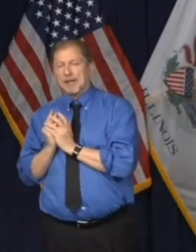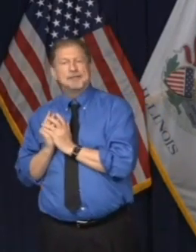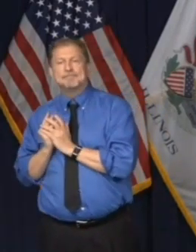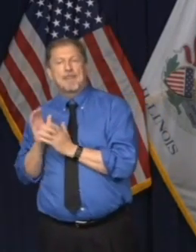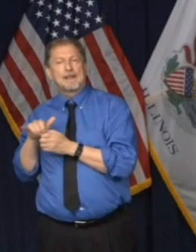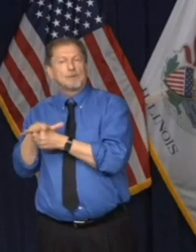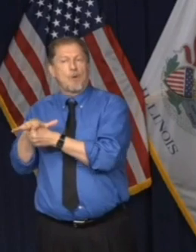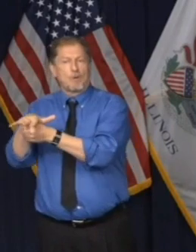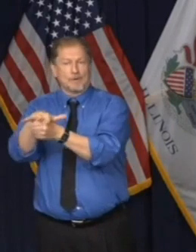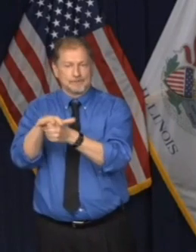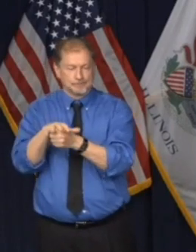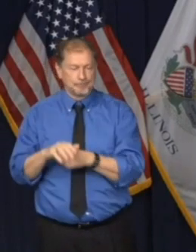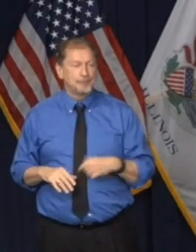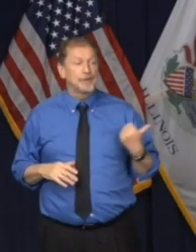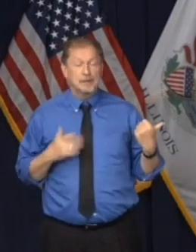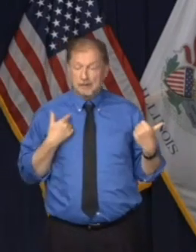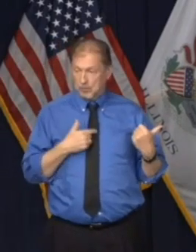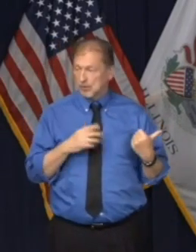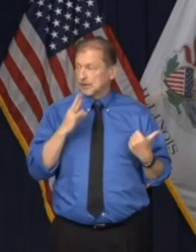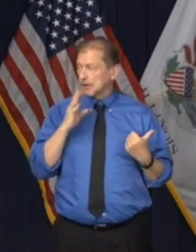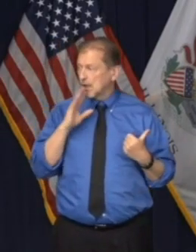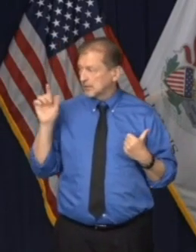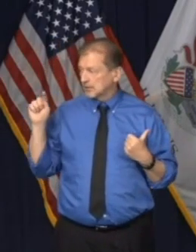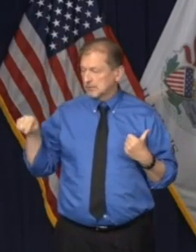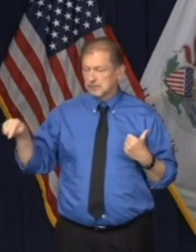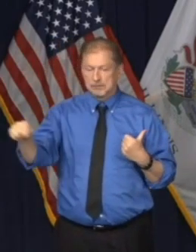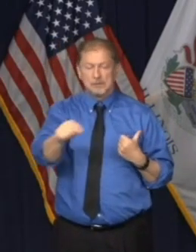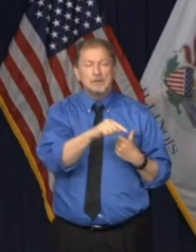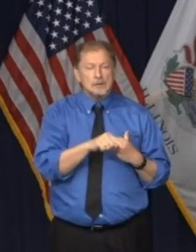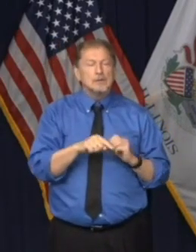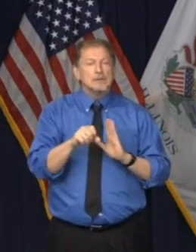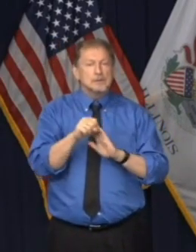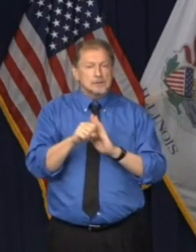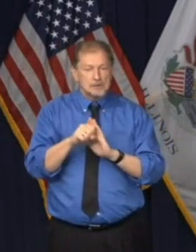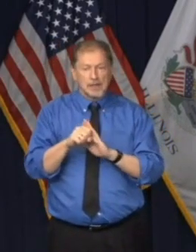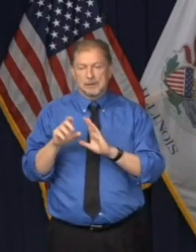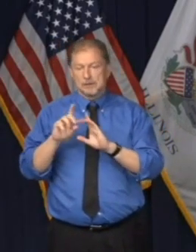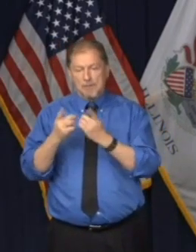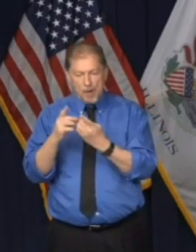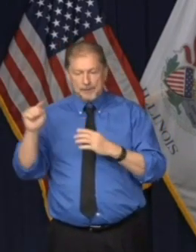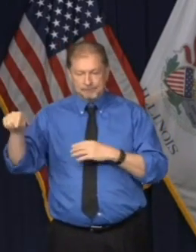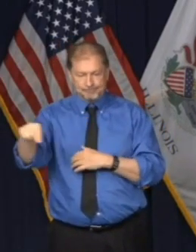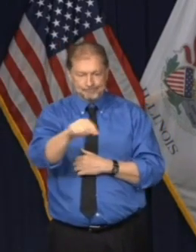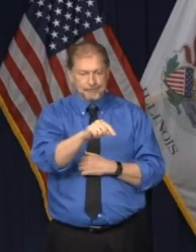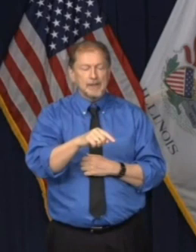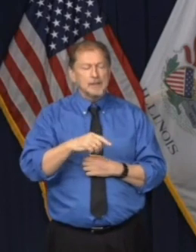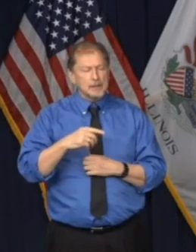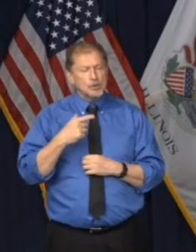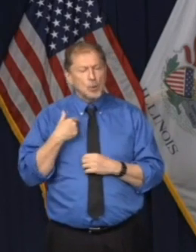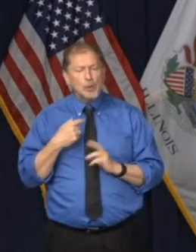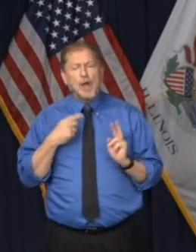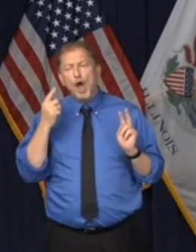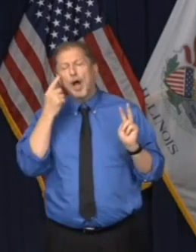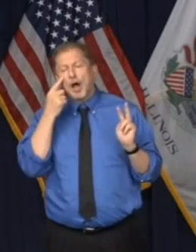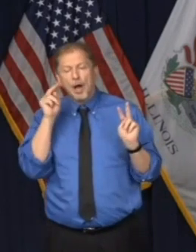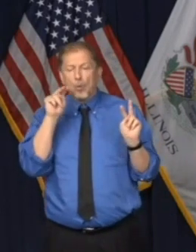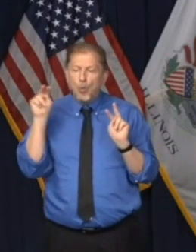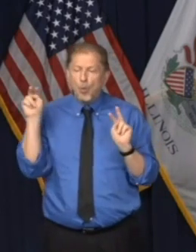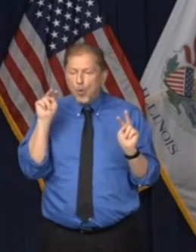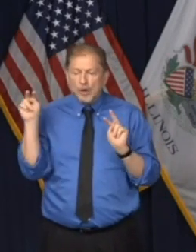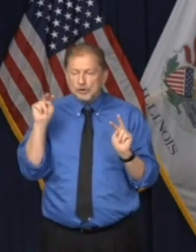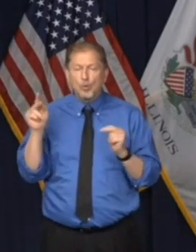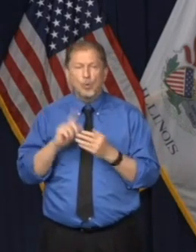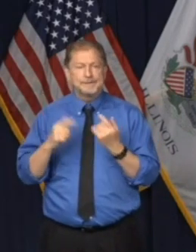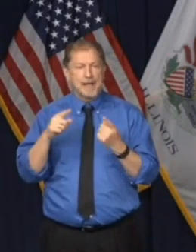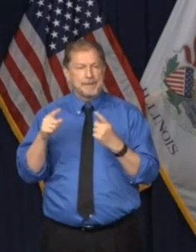agencies. I talk to Director Jeffries on a regular basis a lot recently, so we're keeping a close eye on everything that's happening